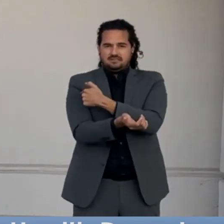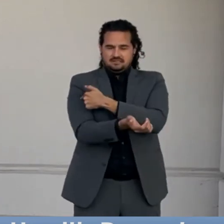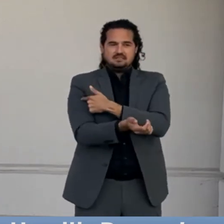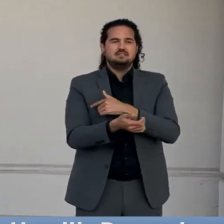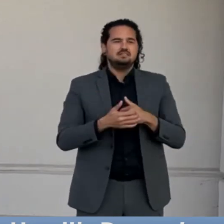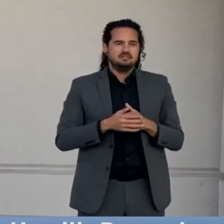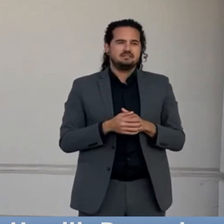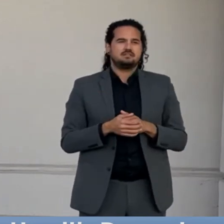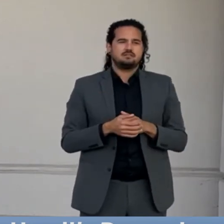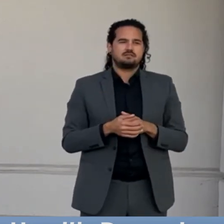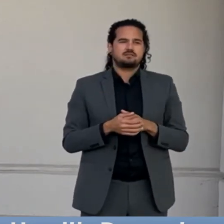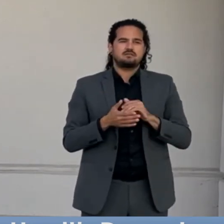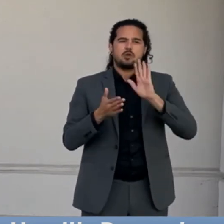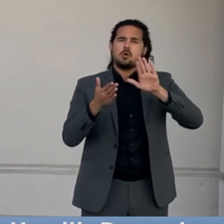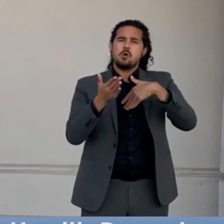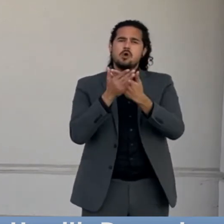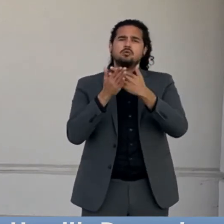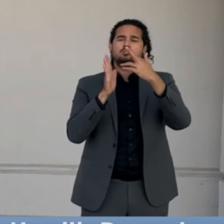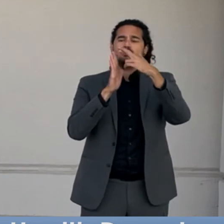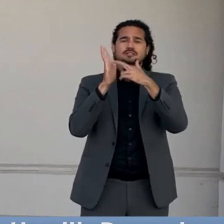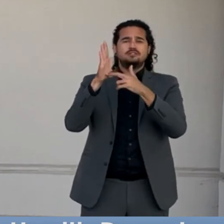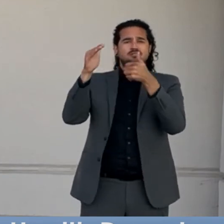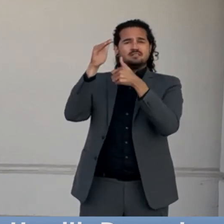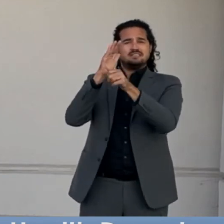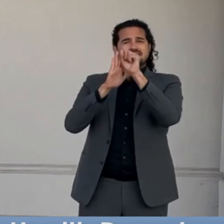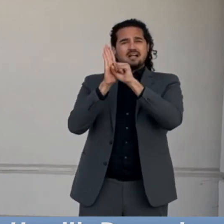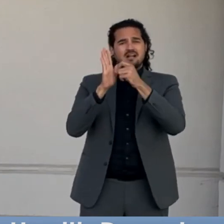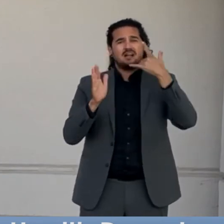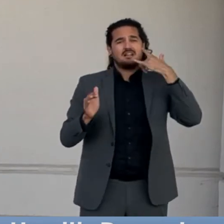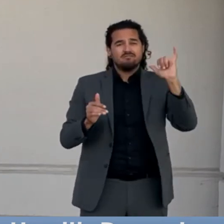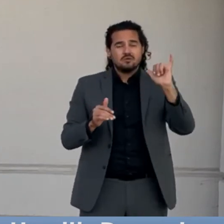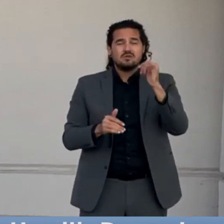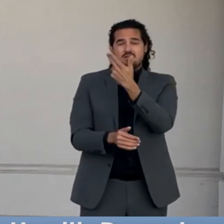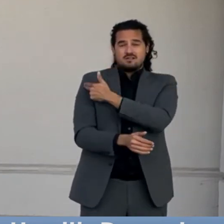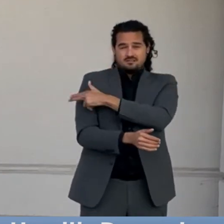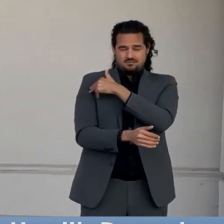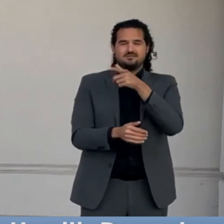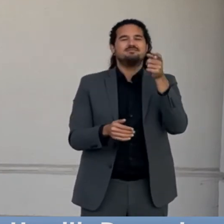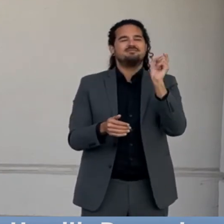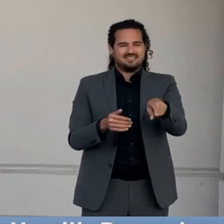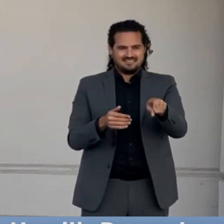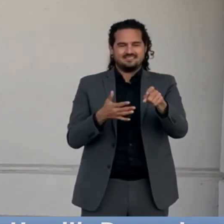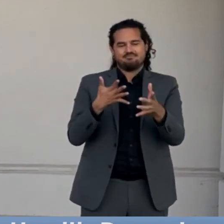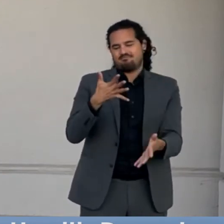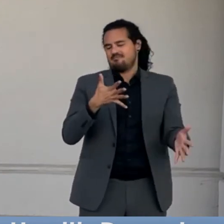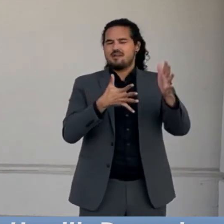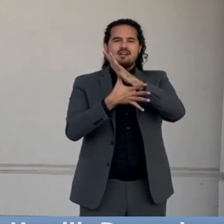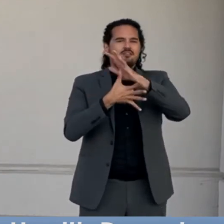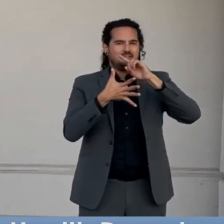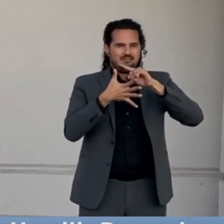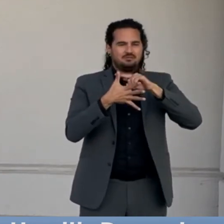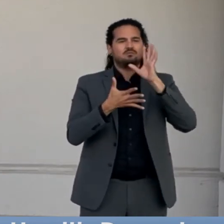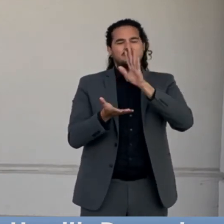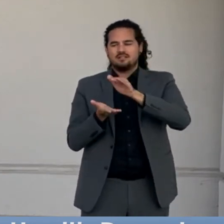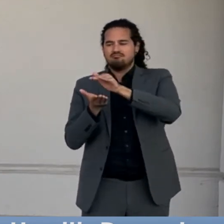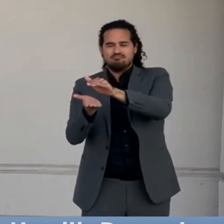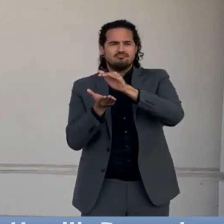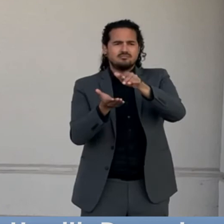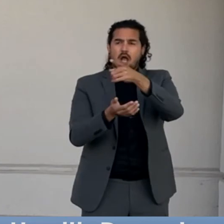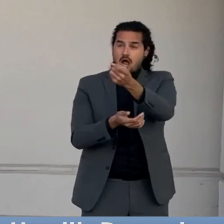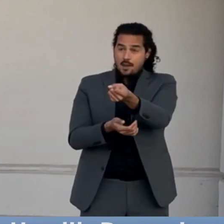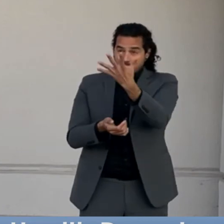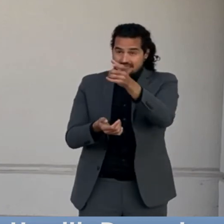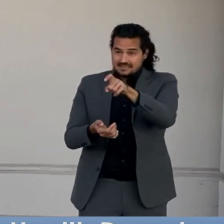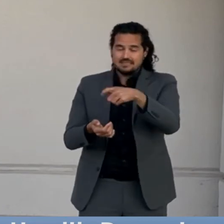the state of California and have given their priority needs and the numbers that they will need. The first doses will not